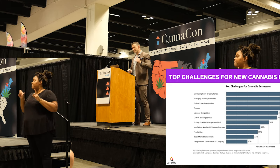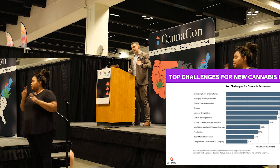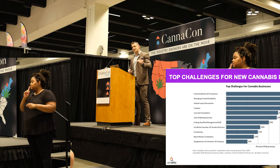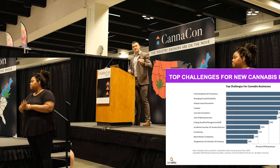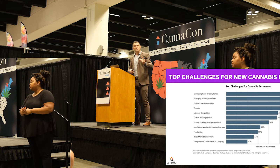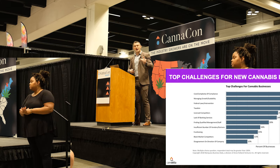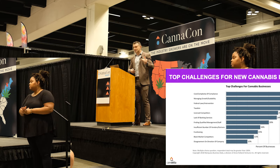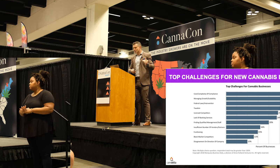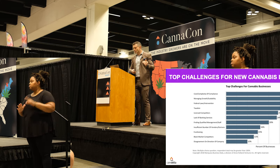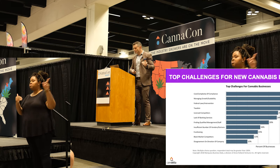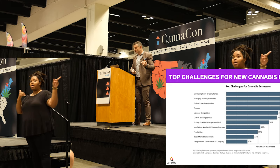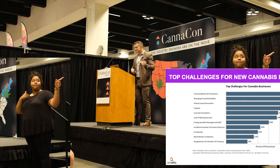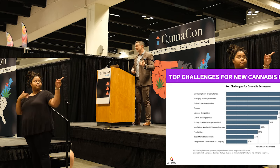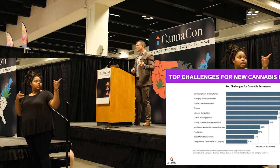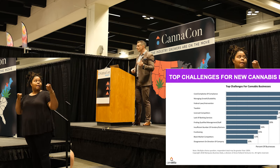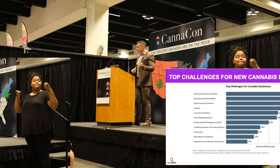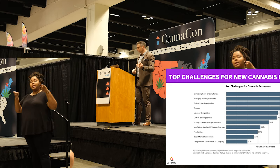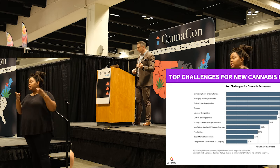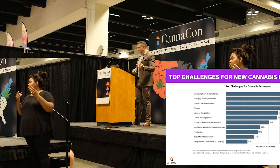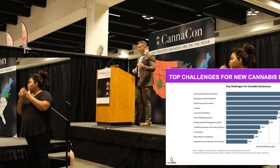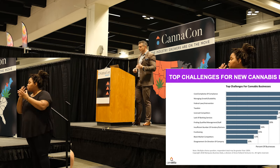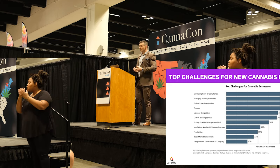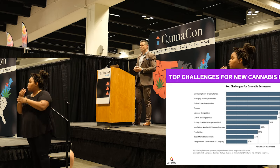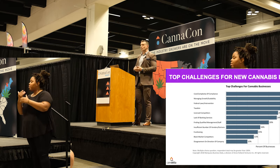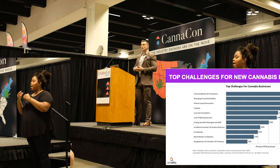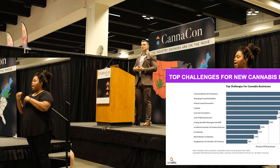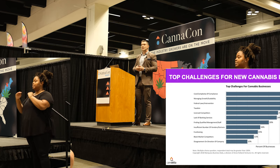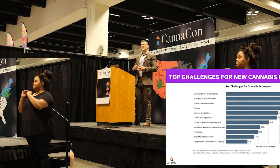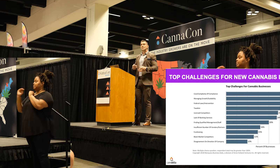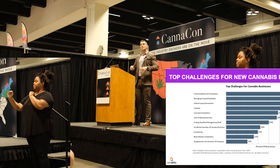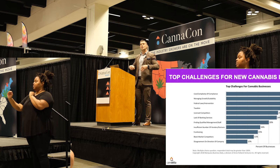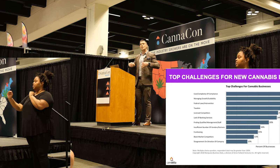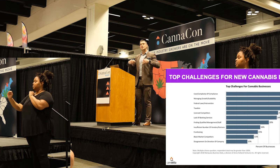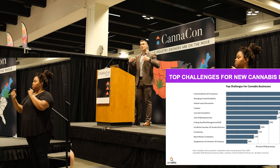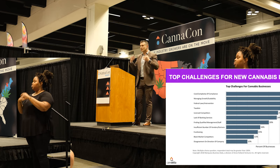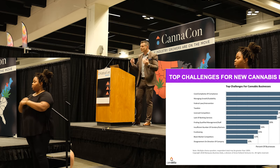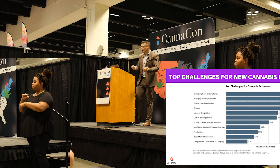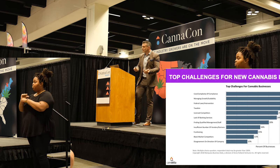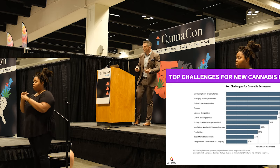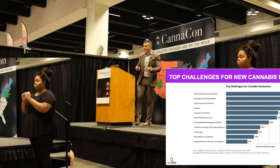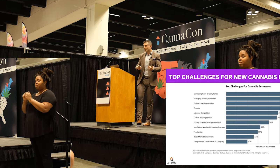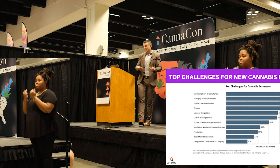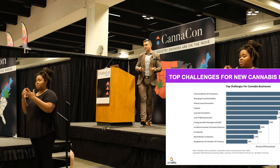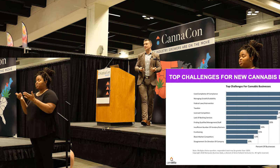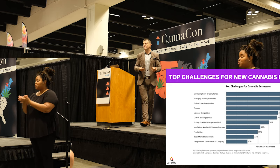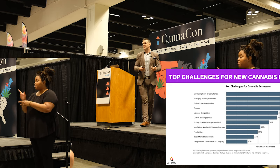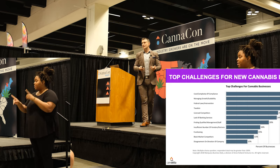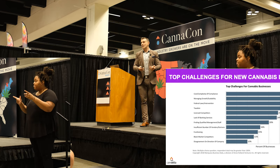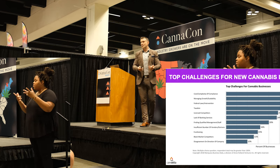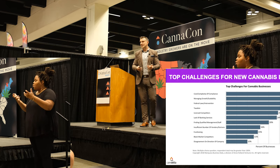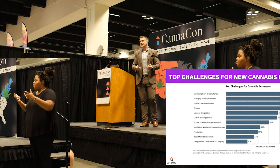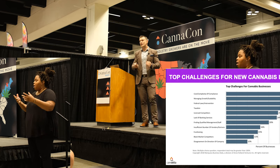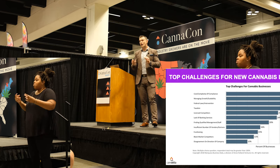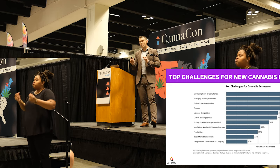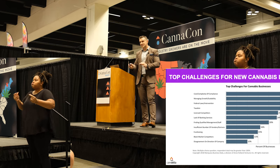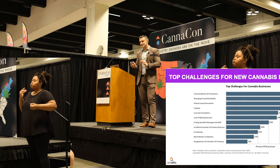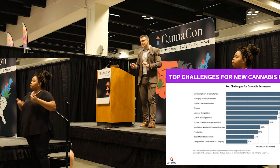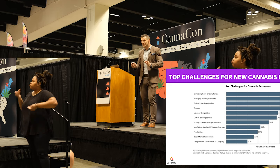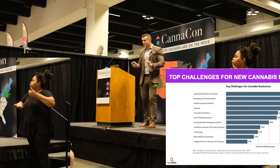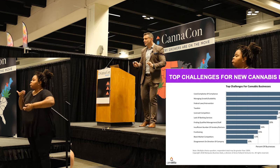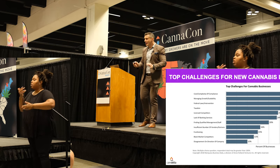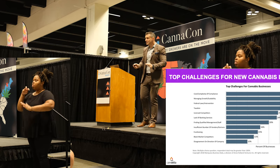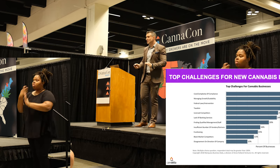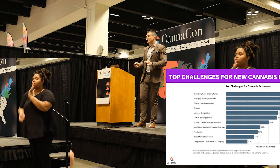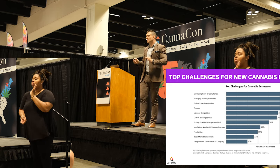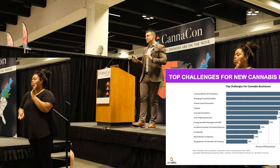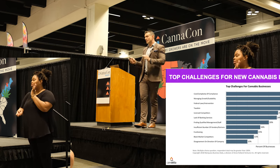Then below that are things like managing growth and scalability. We work with a lot of people who want to go very, very big very quickly, but that's not always a